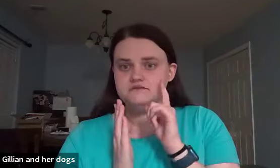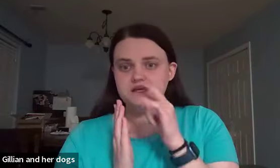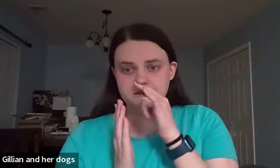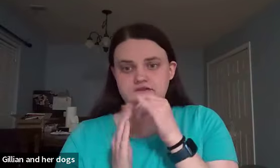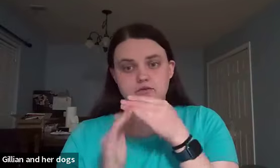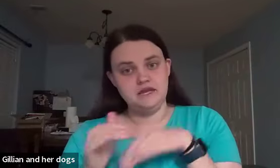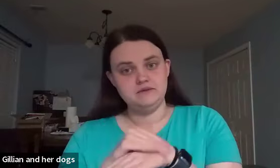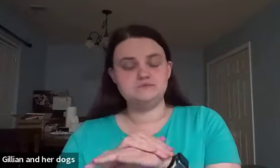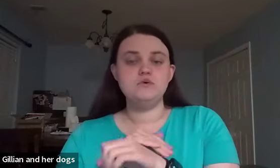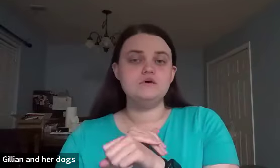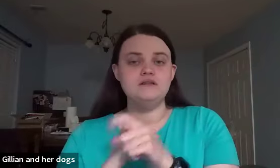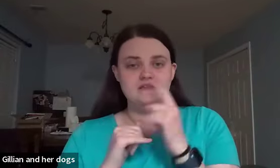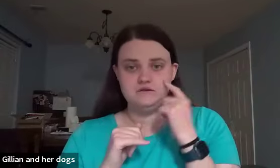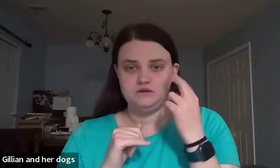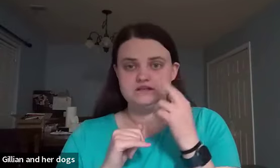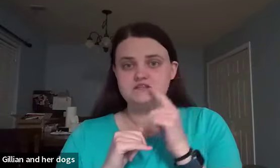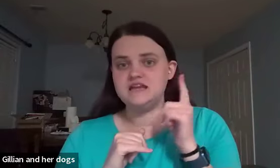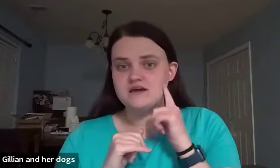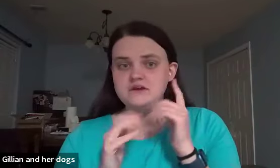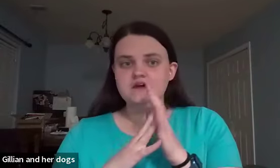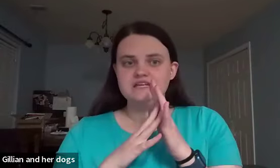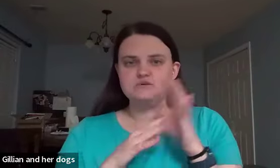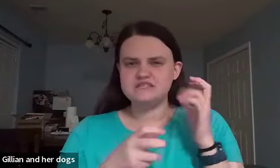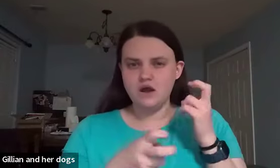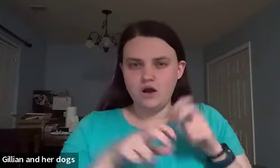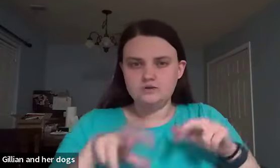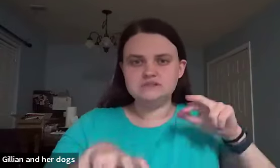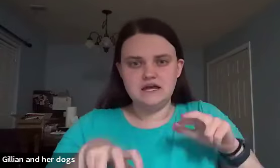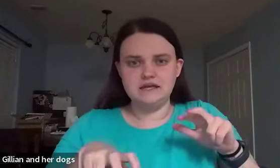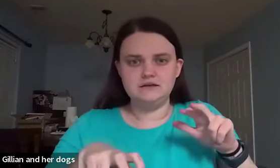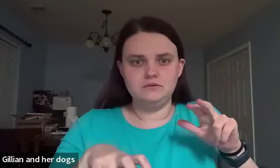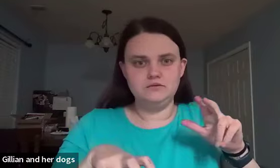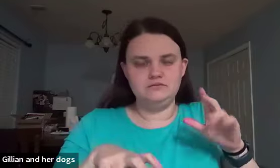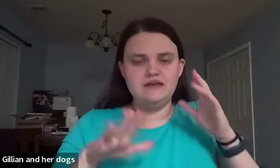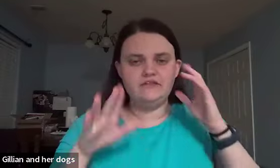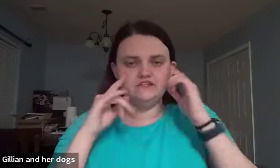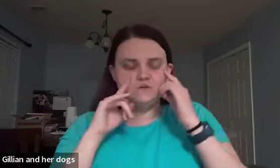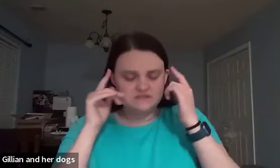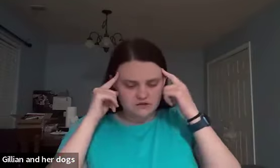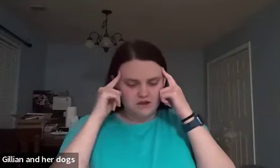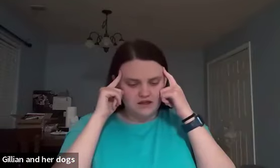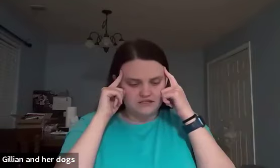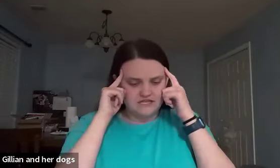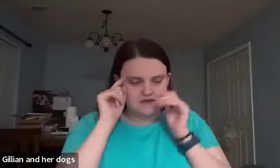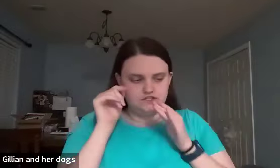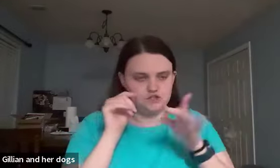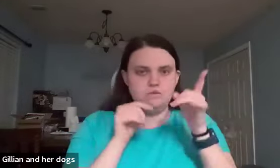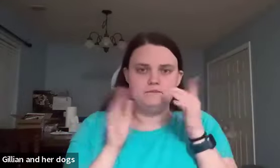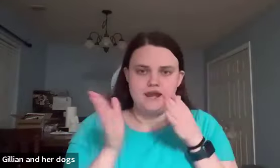deaf kid, like their baby is born and then they realize they're deaf, it's always that awkward, like it's almost in their minds, they have to choose one